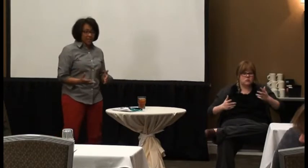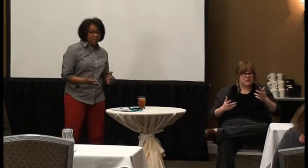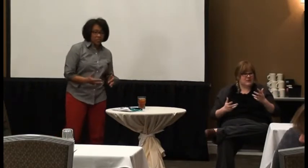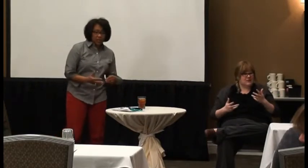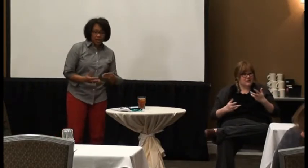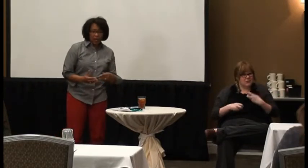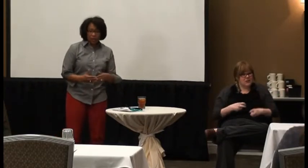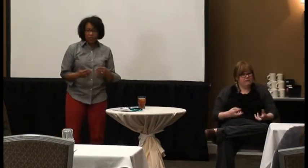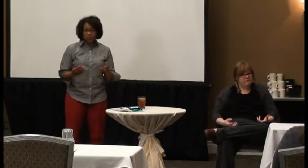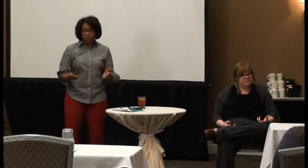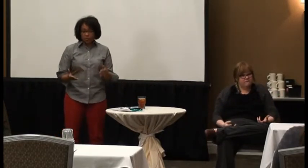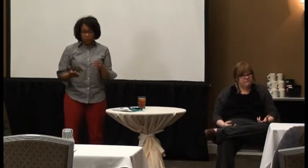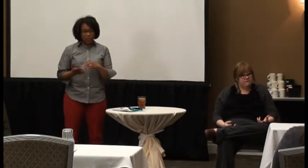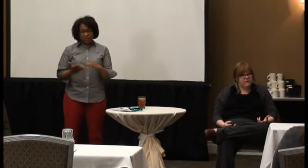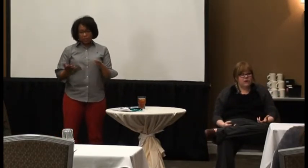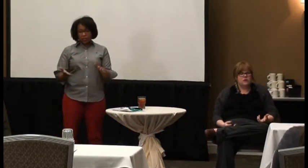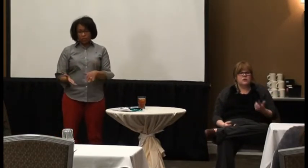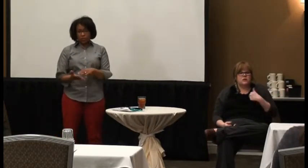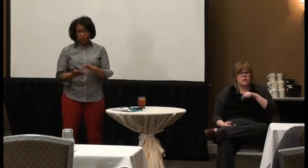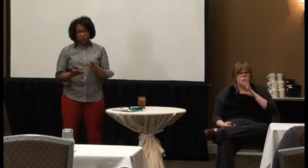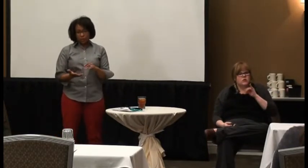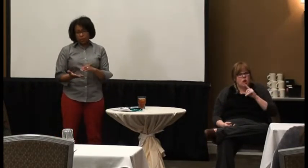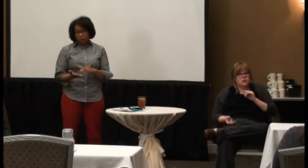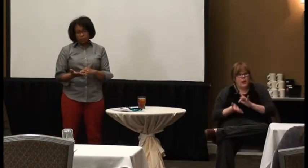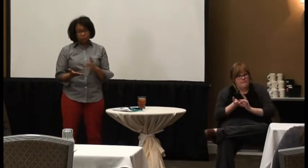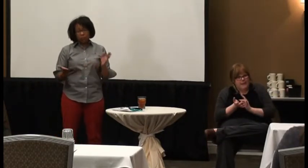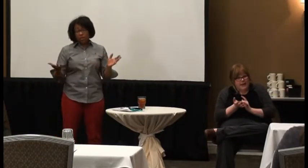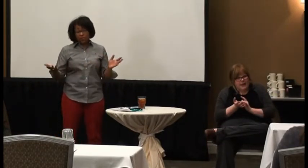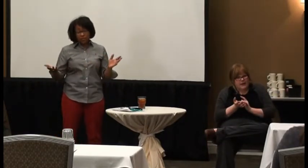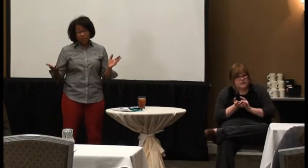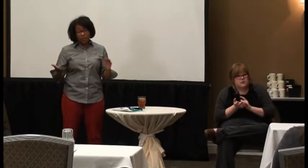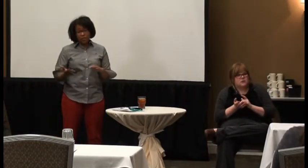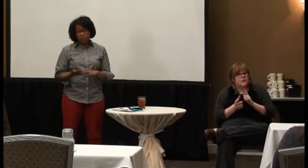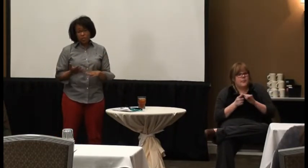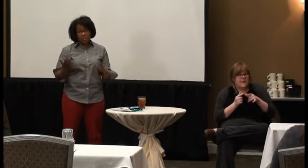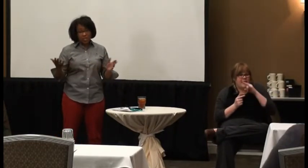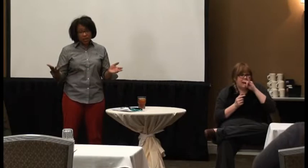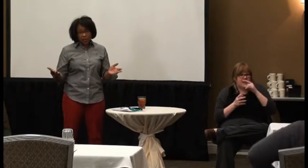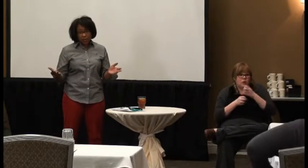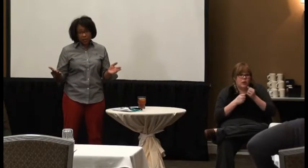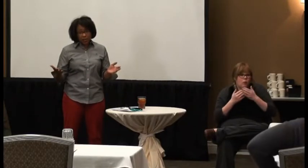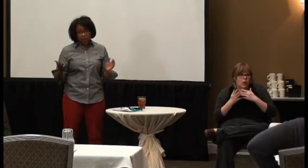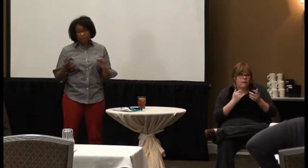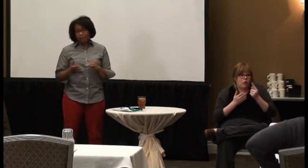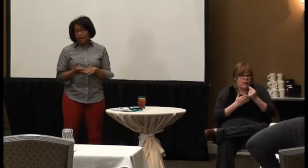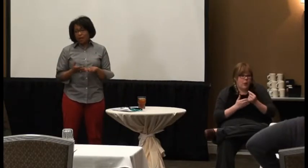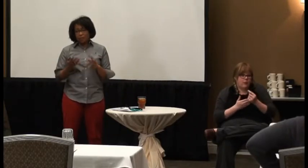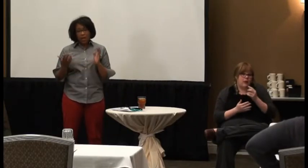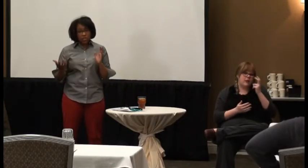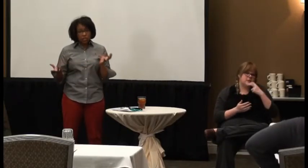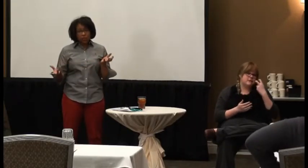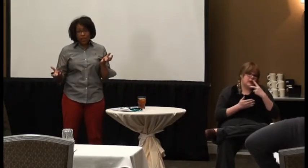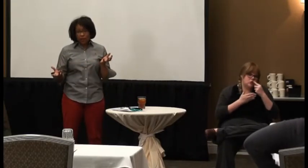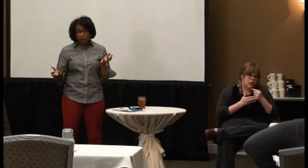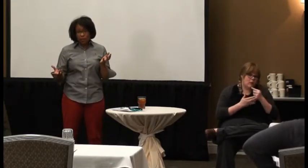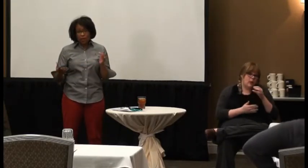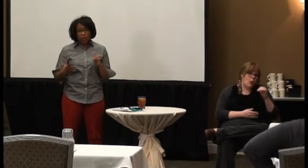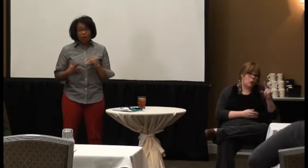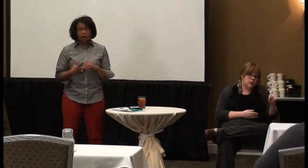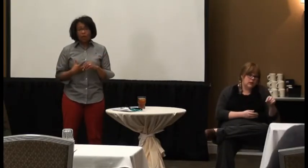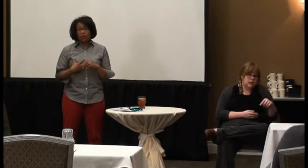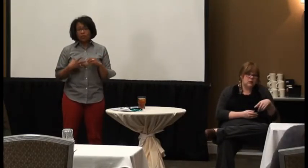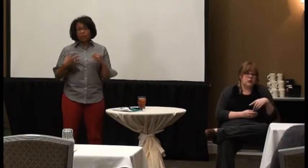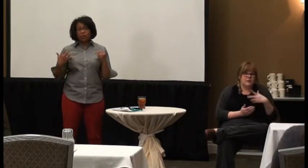about meds, but I always question, okay, kids are getting whatever therapy, speech therapy, occupational